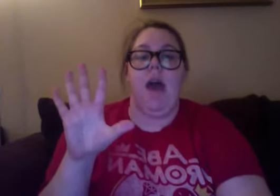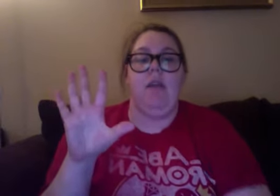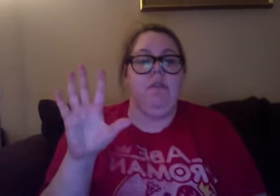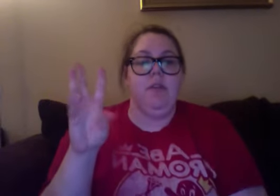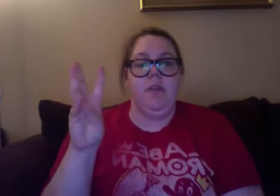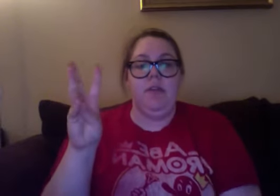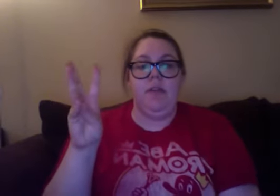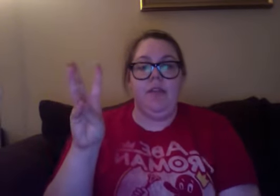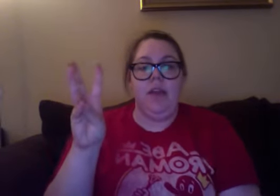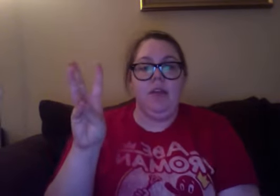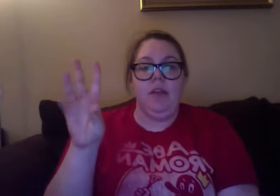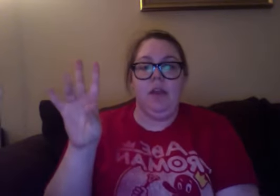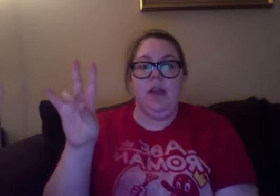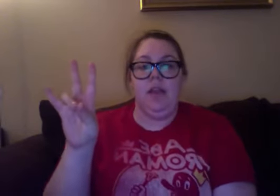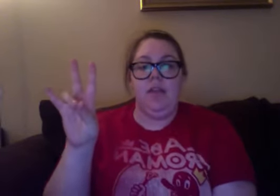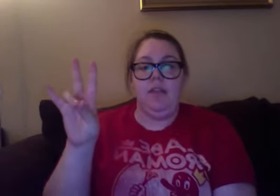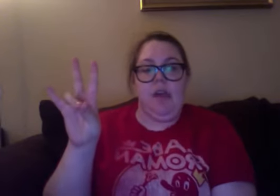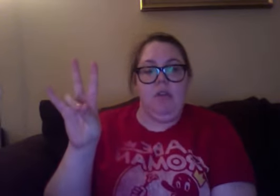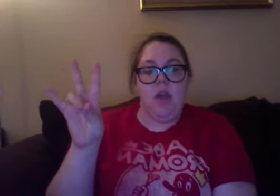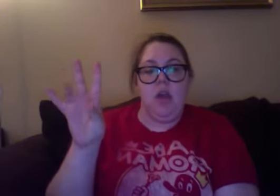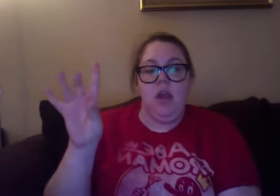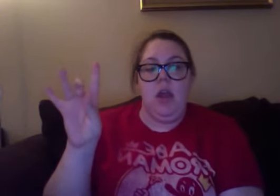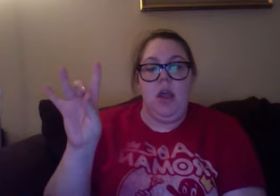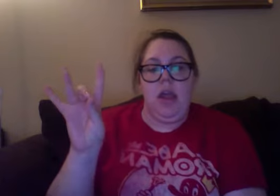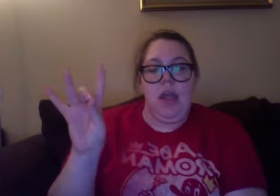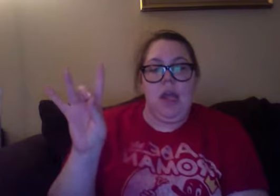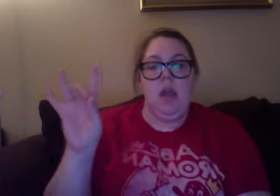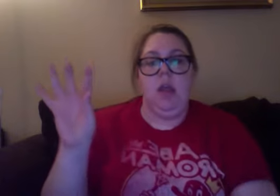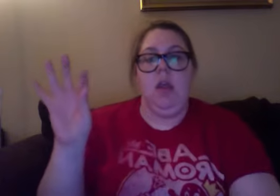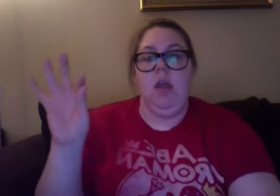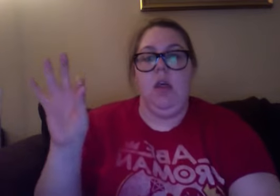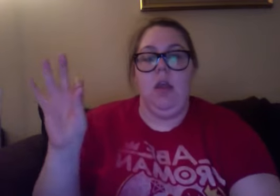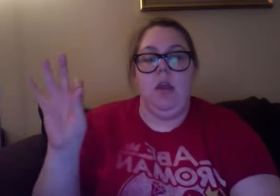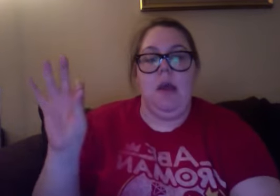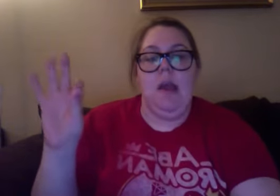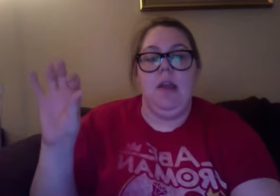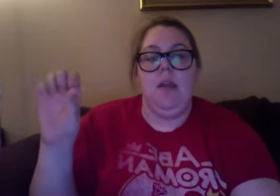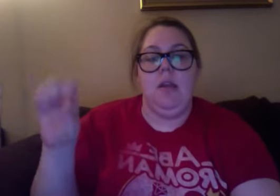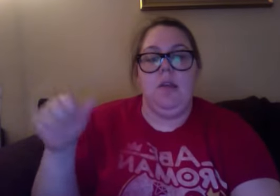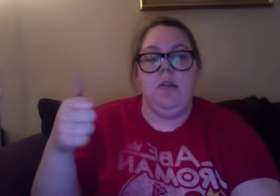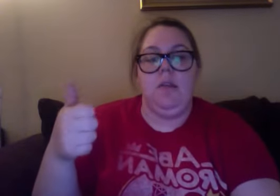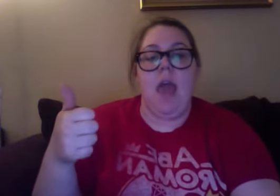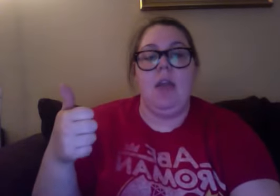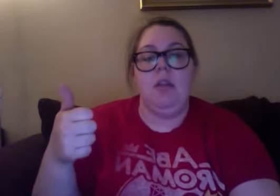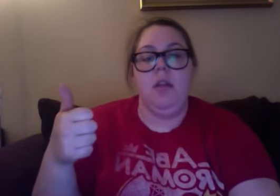five, six, seven, eight, nine, 10.